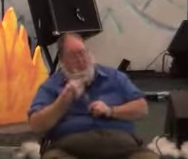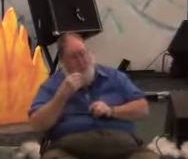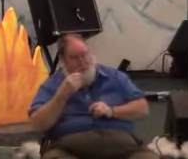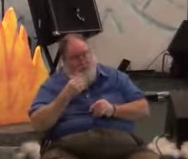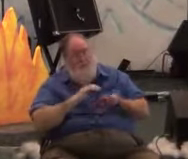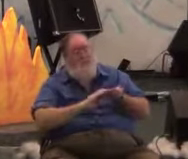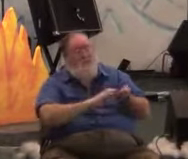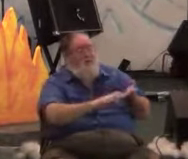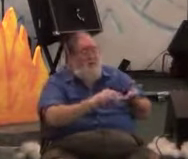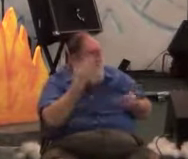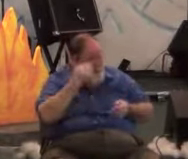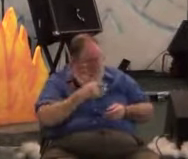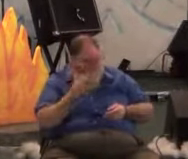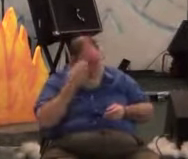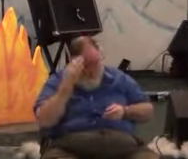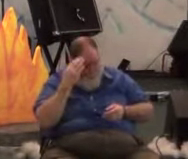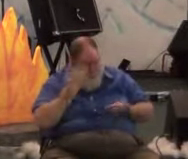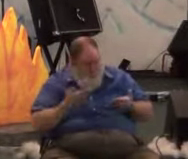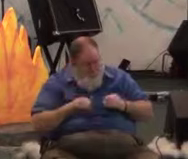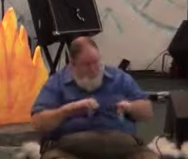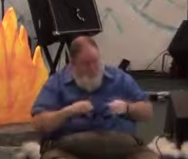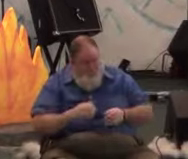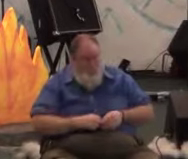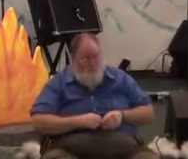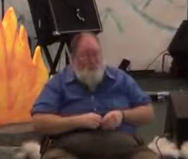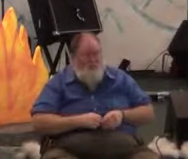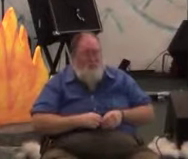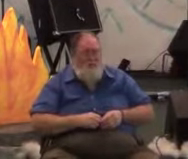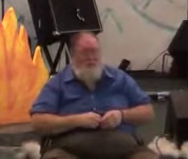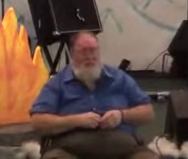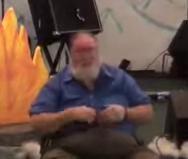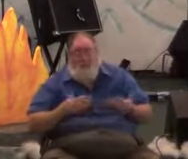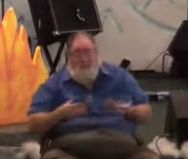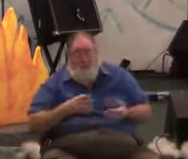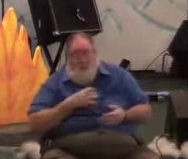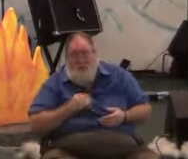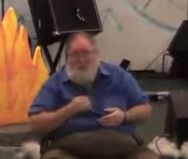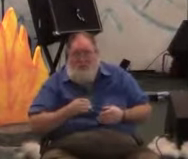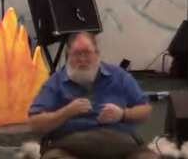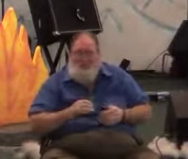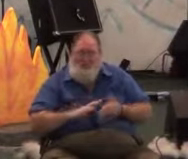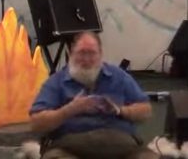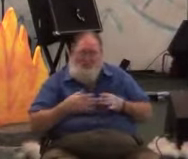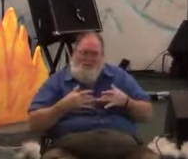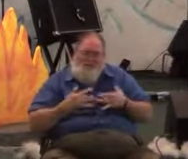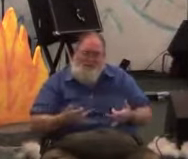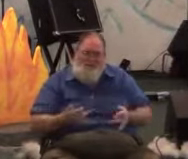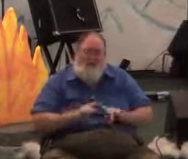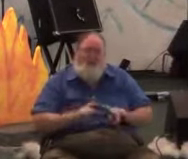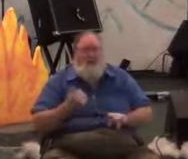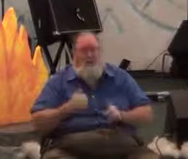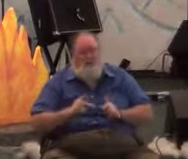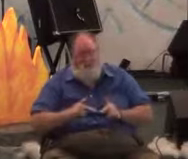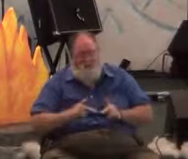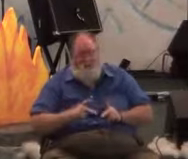So don't take offense at others, but learn from it. Herod's condition caused quarreling, Scripture said. They sit